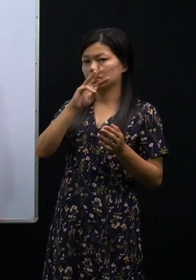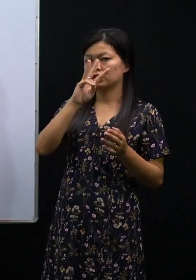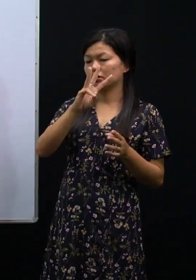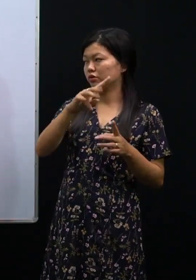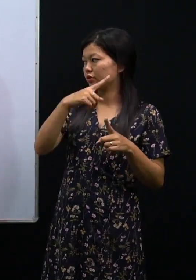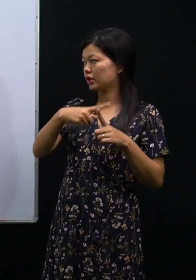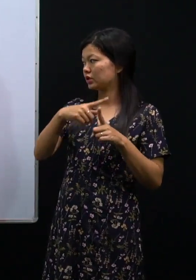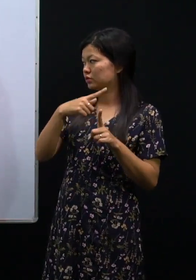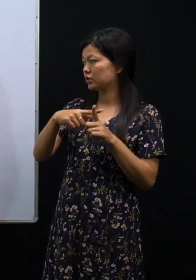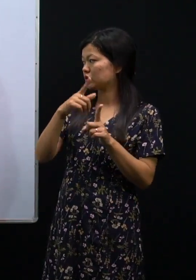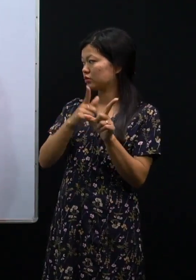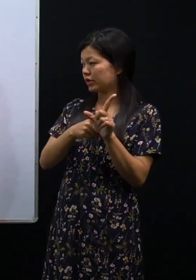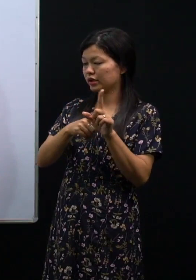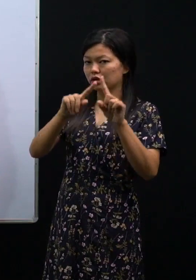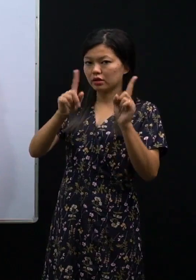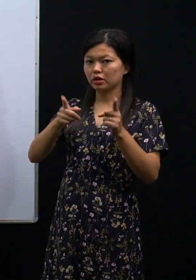But